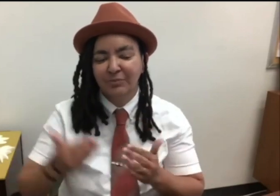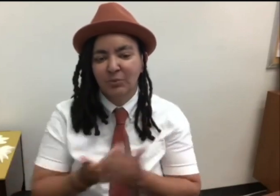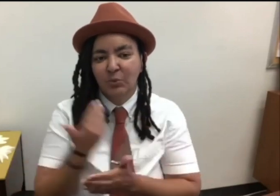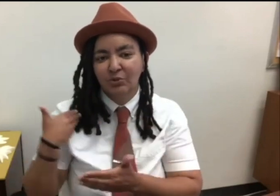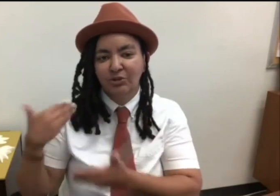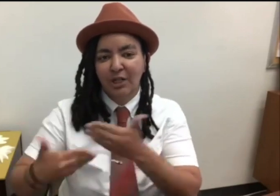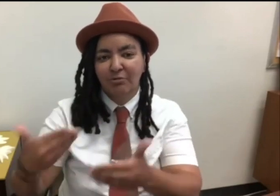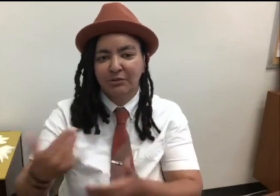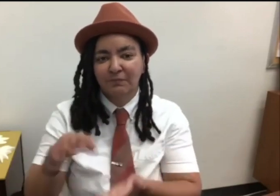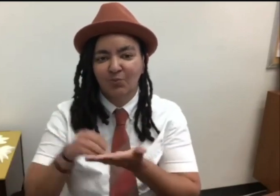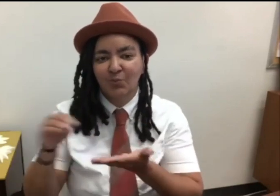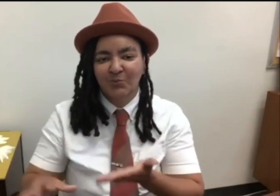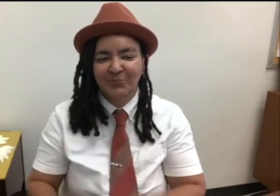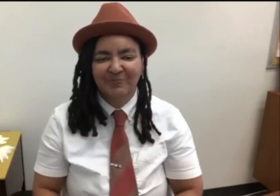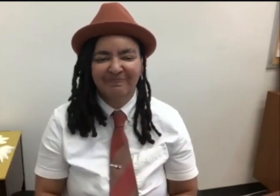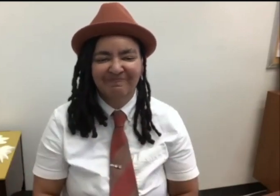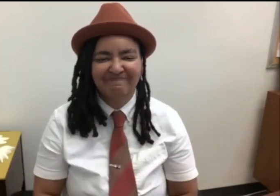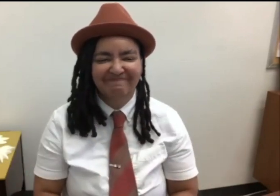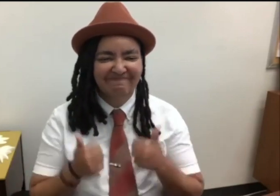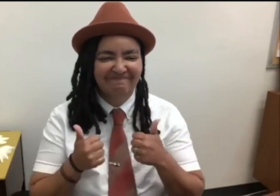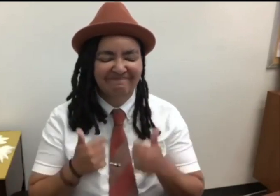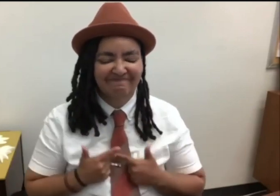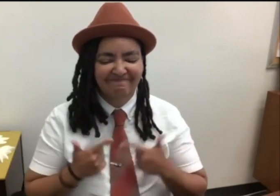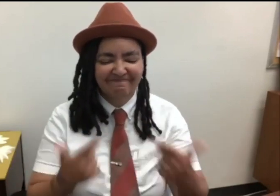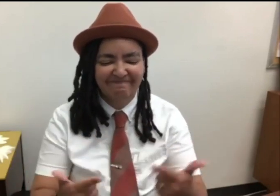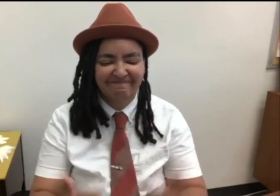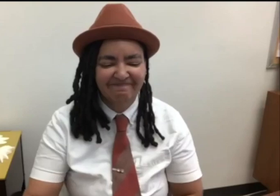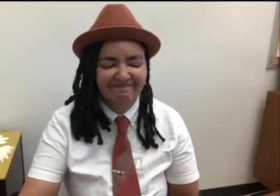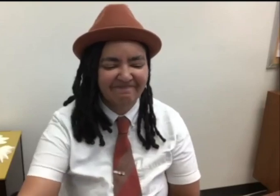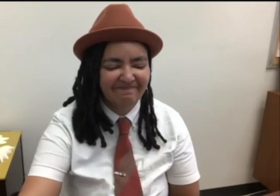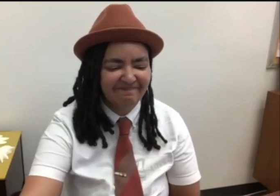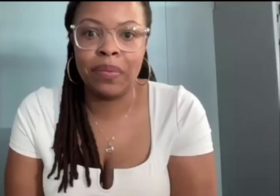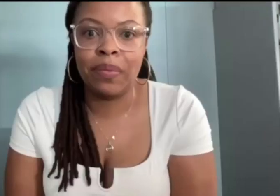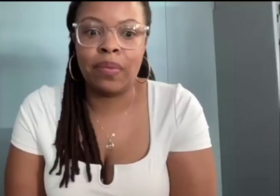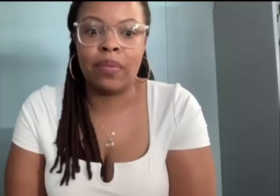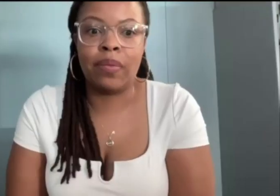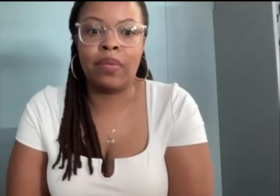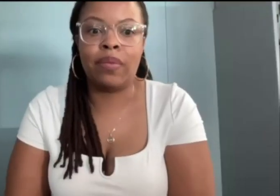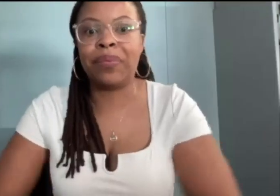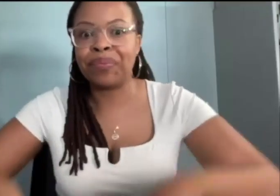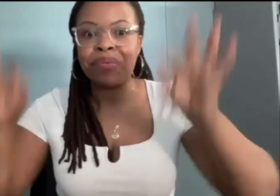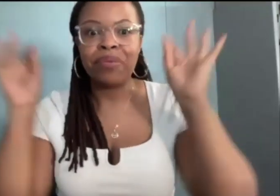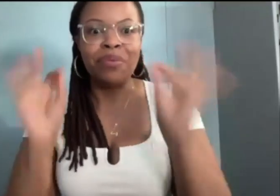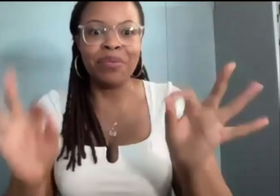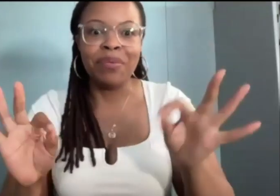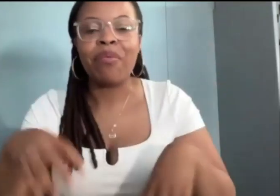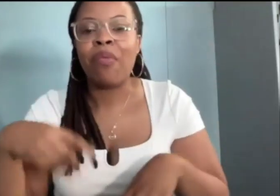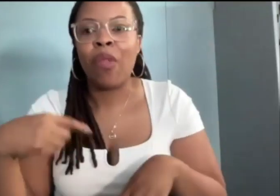educators. And I'm doing the same thing for future generations. I'll turn it over now to